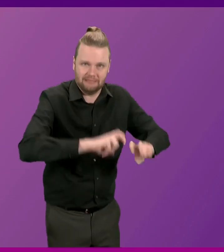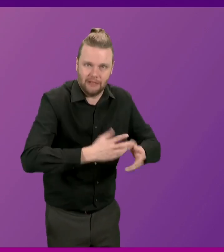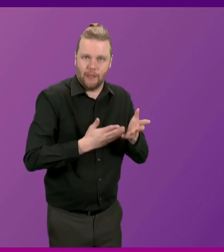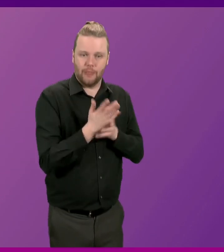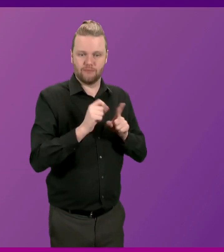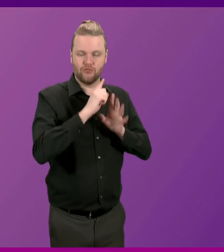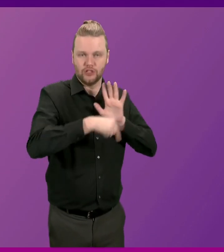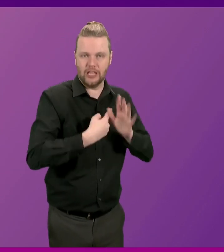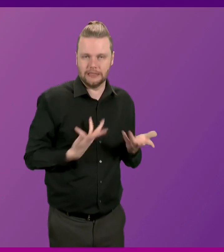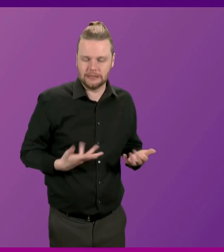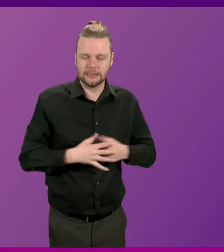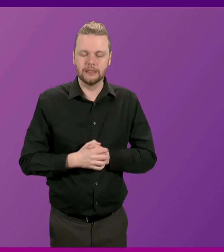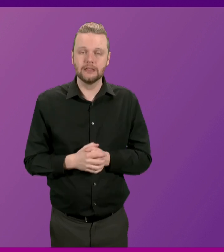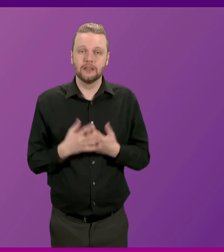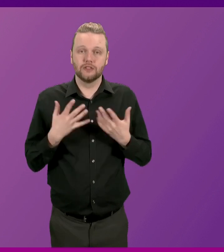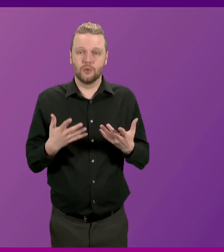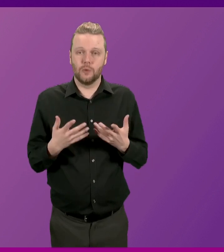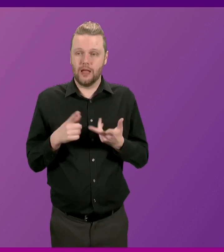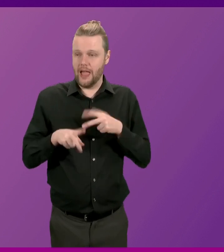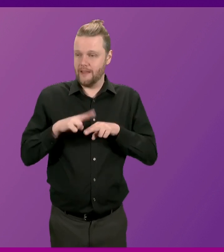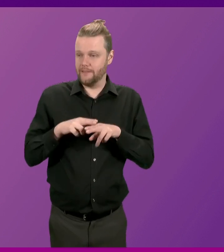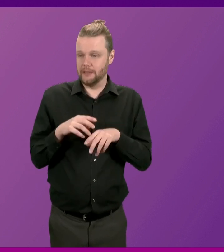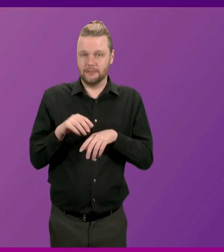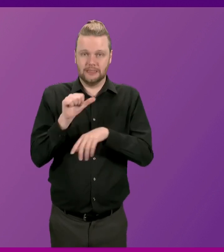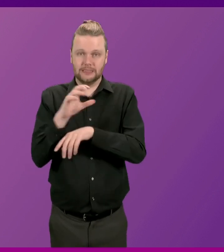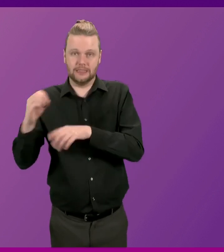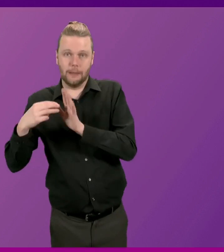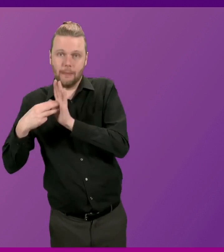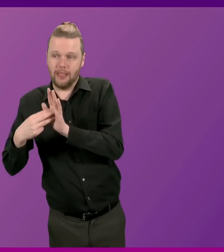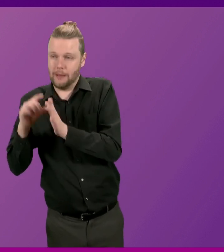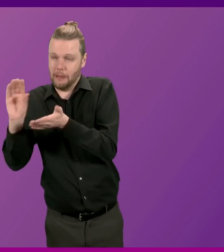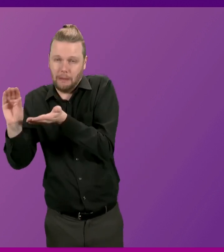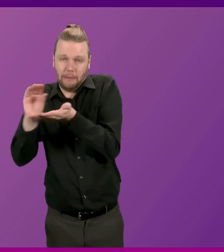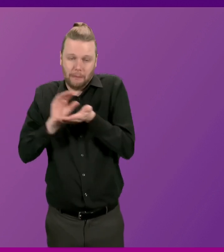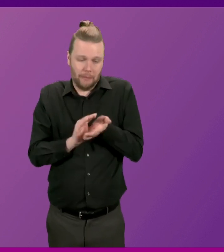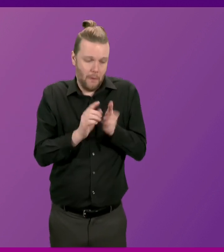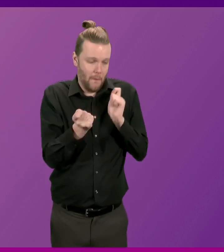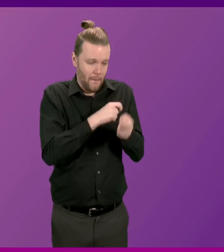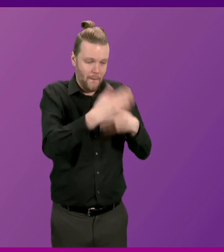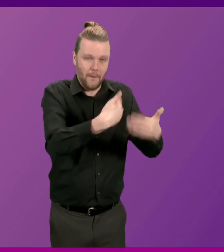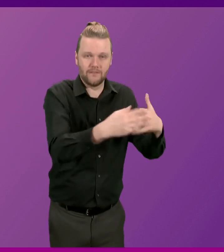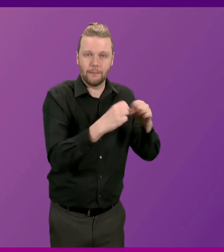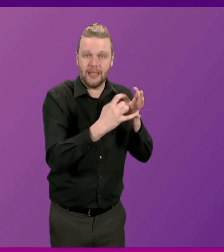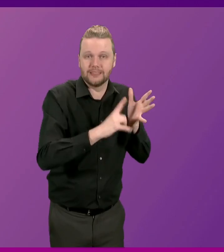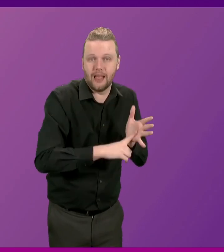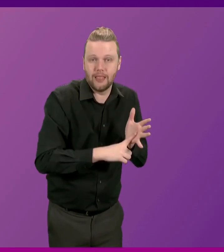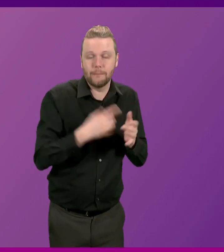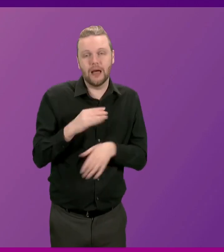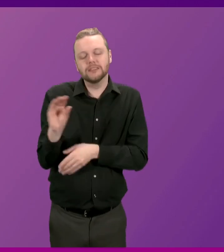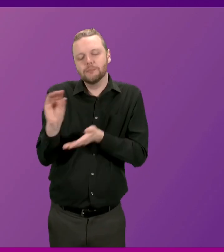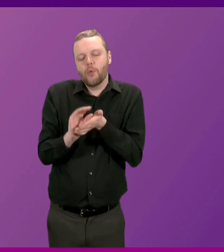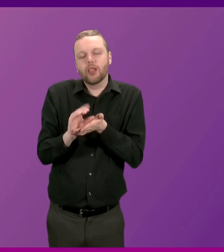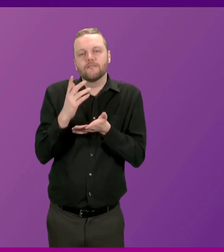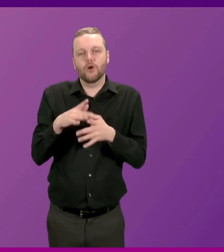project. So even, a proportion of that 60 million should change the world in terms of BSL, but a small amount of that in terms of